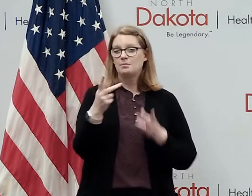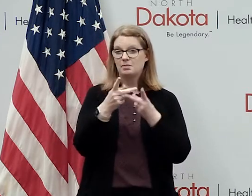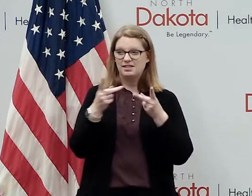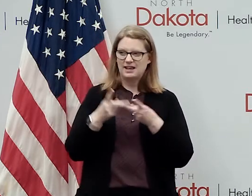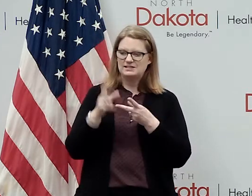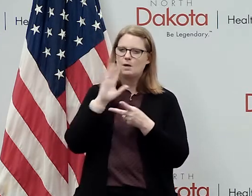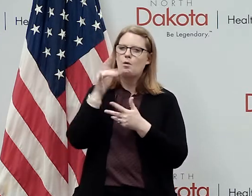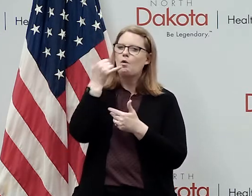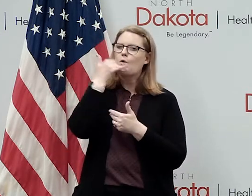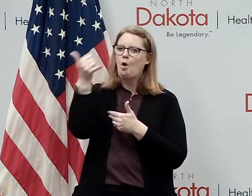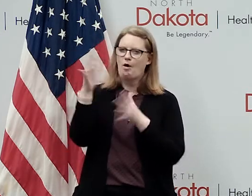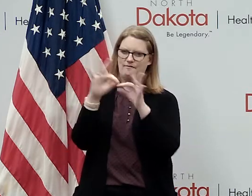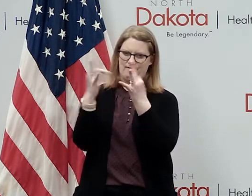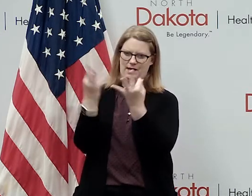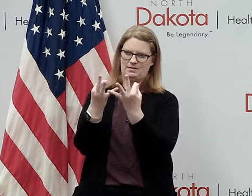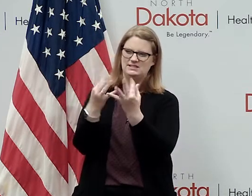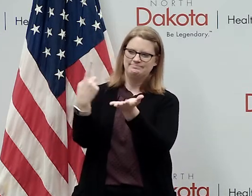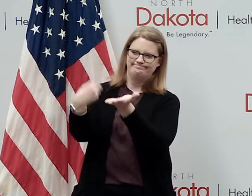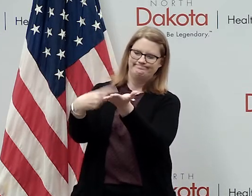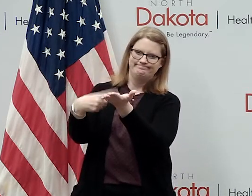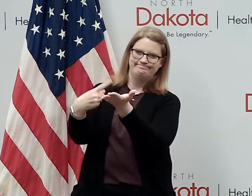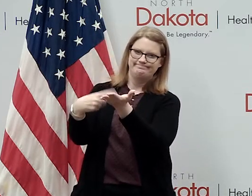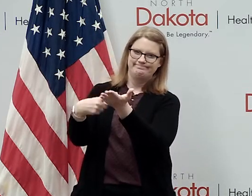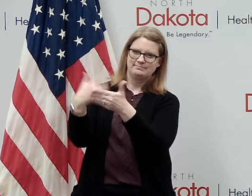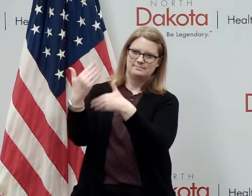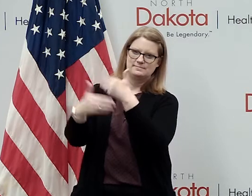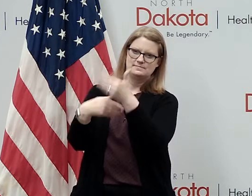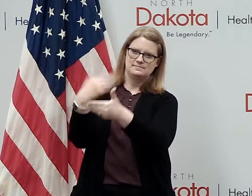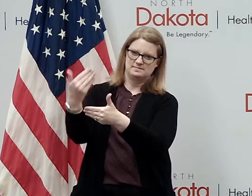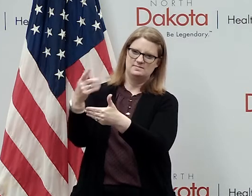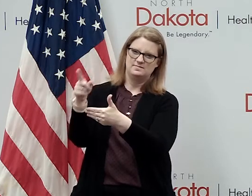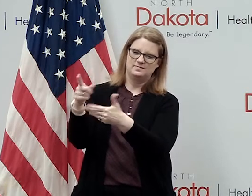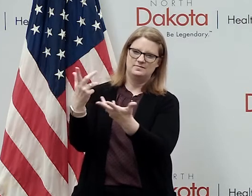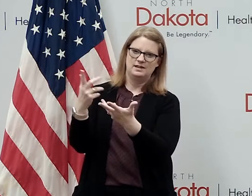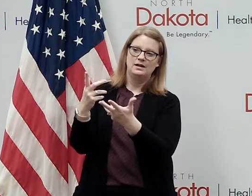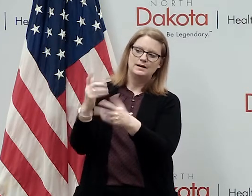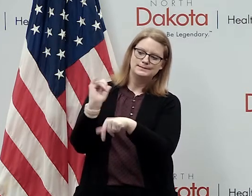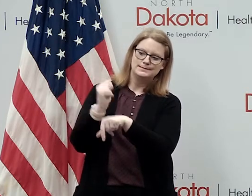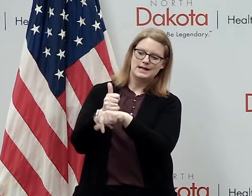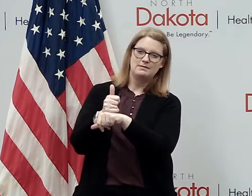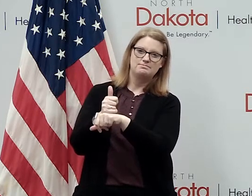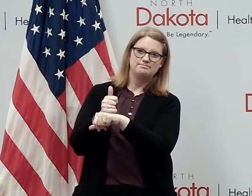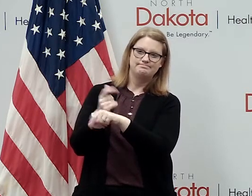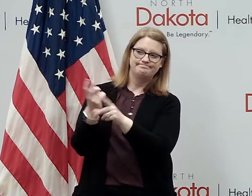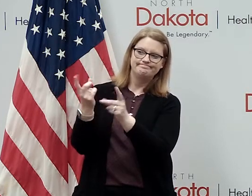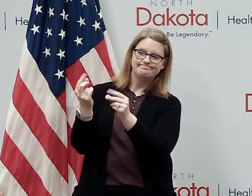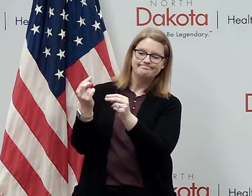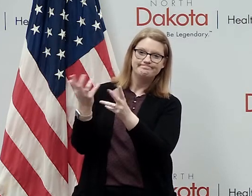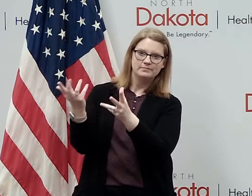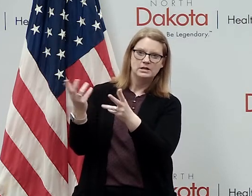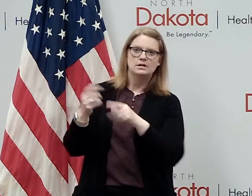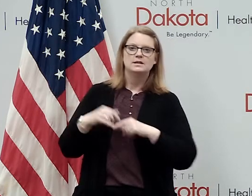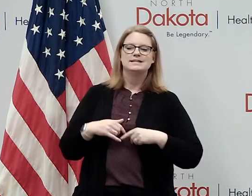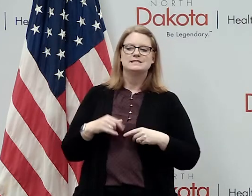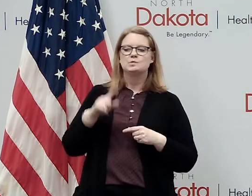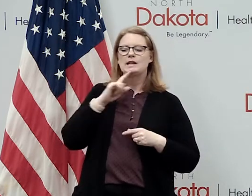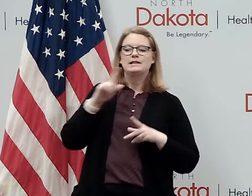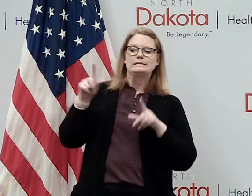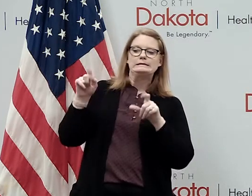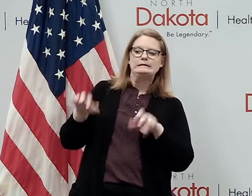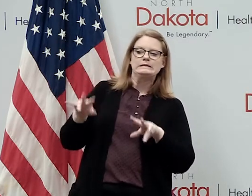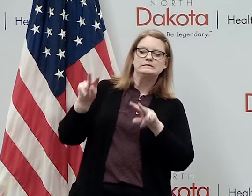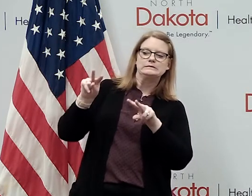in the upcoming days to review this process in more detail and finalize necessary arrangement. But again, we're viewing this as a pilot, as